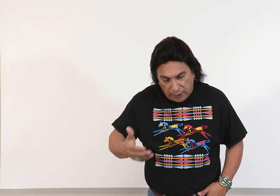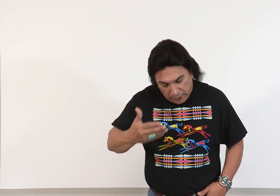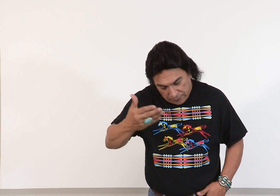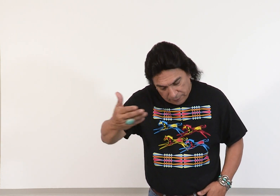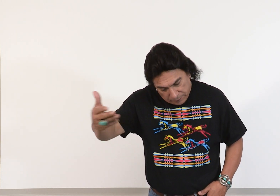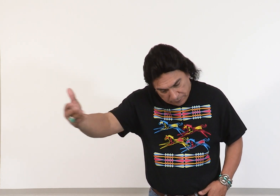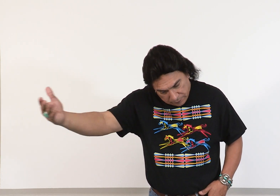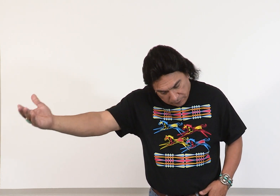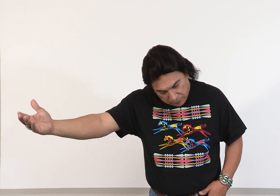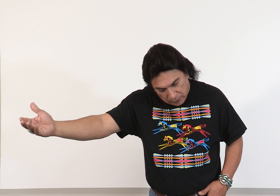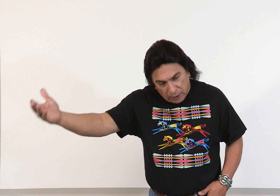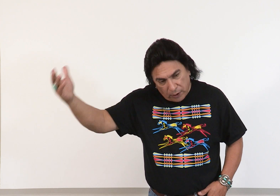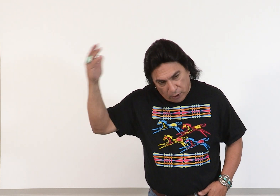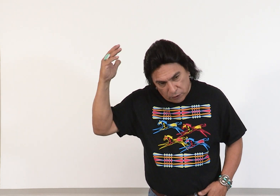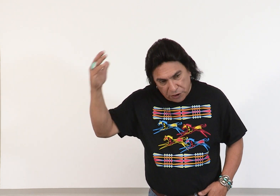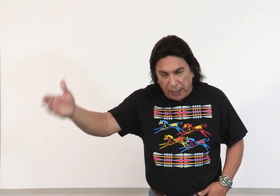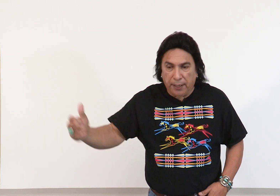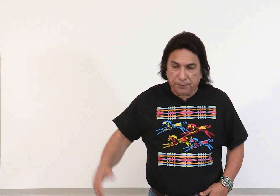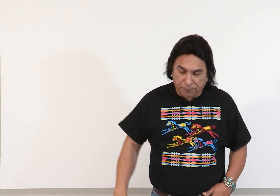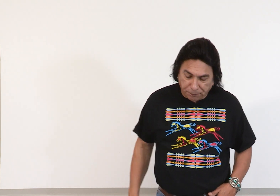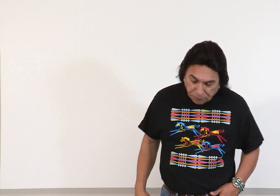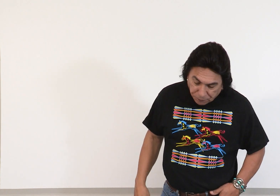I understand.